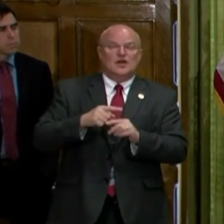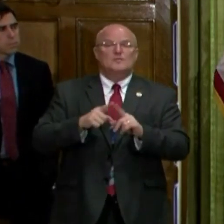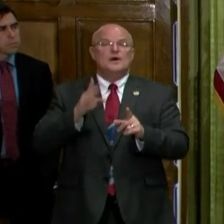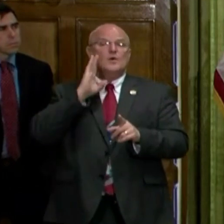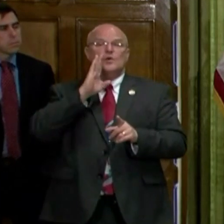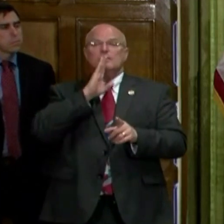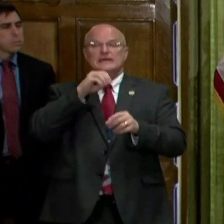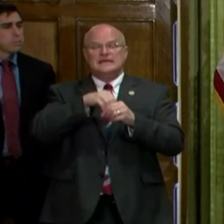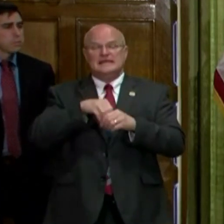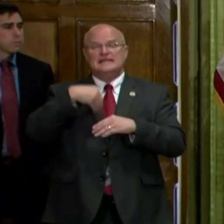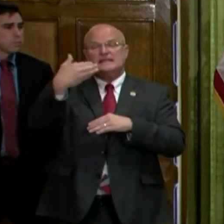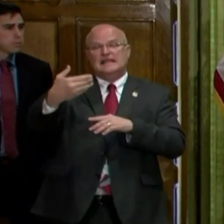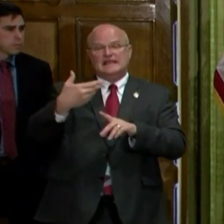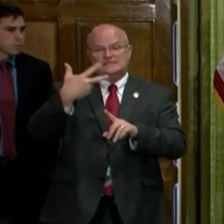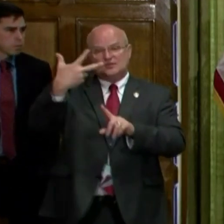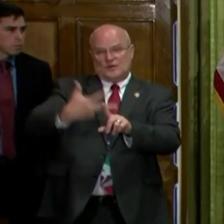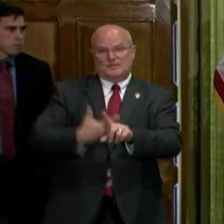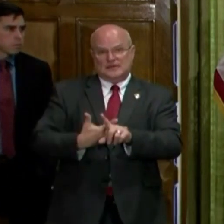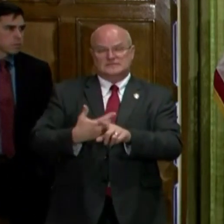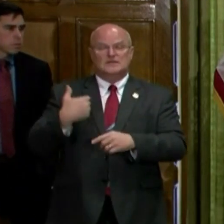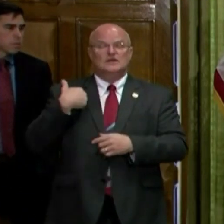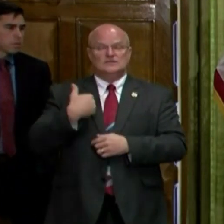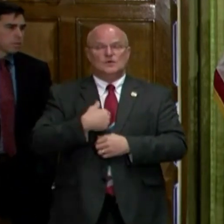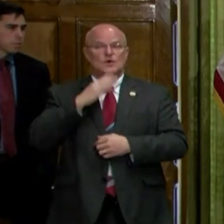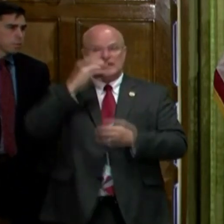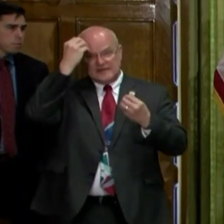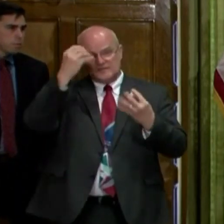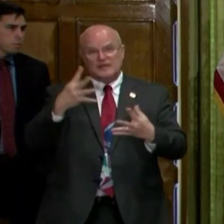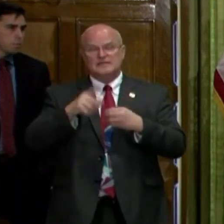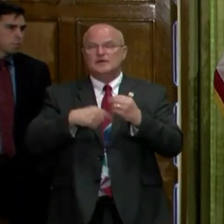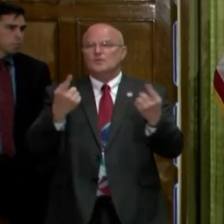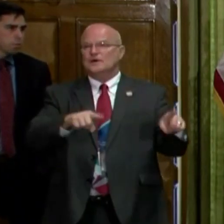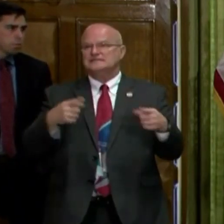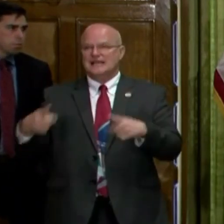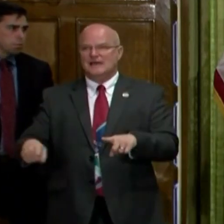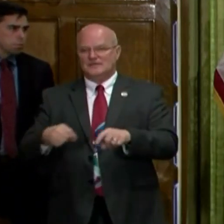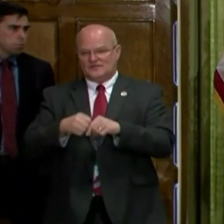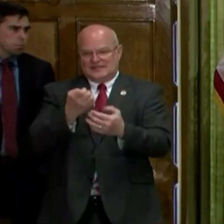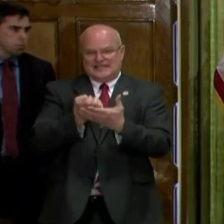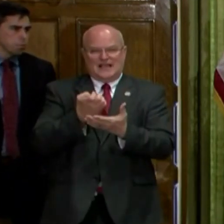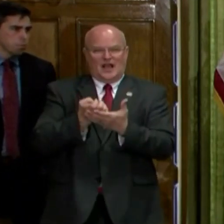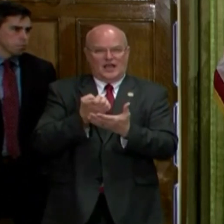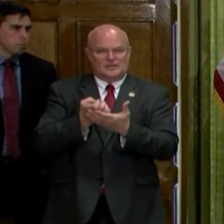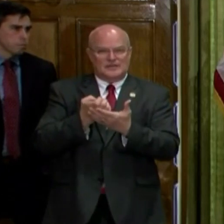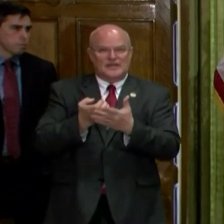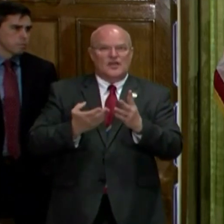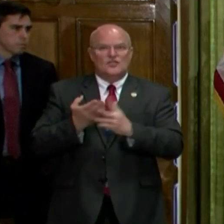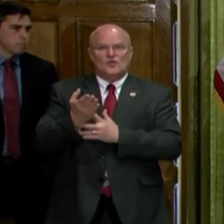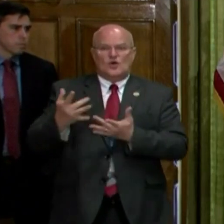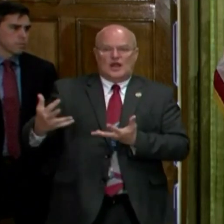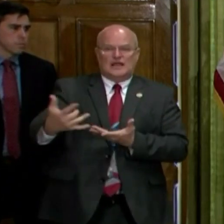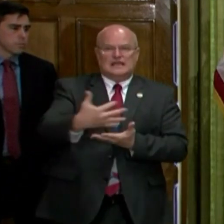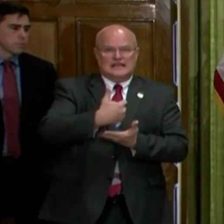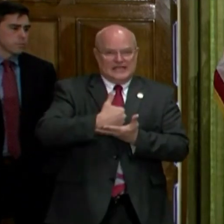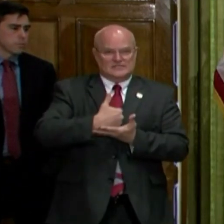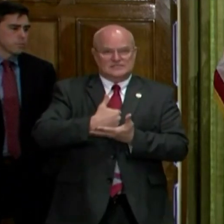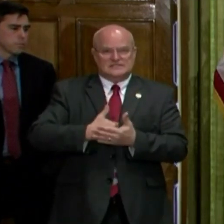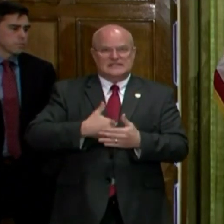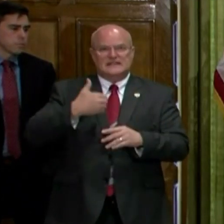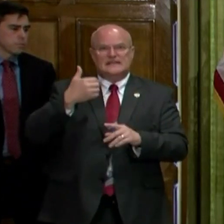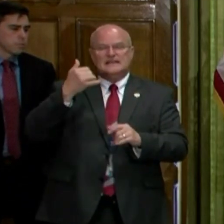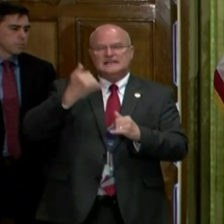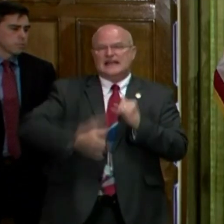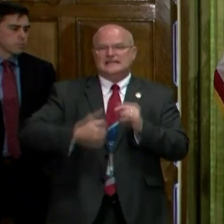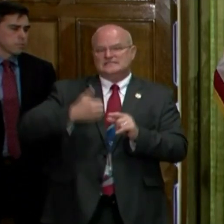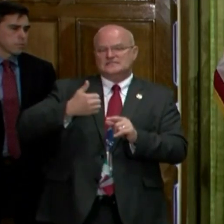will definitely be in the next 3 months. And so we'll get information about what's happening into the economy through our collections in the last